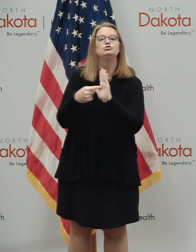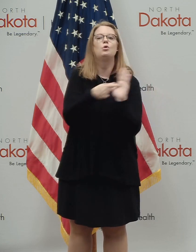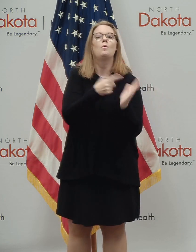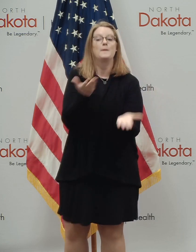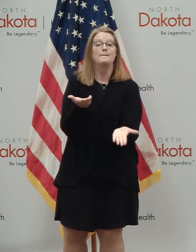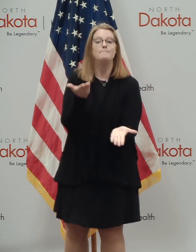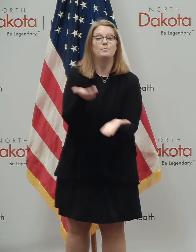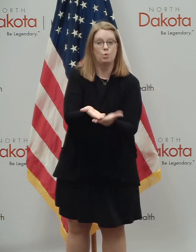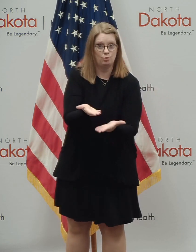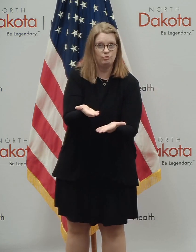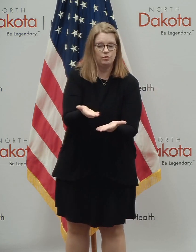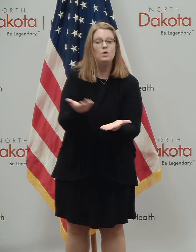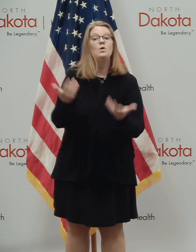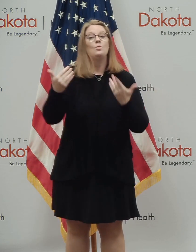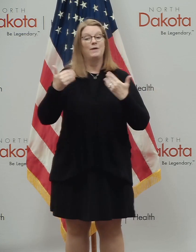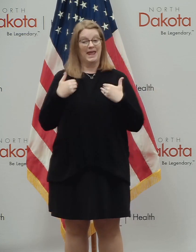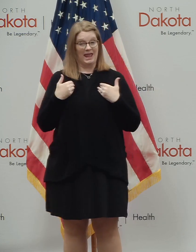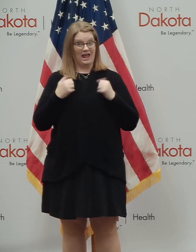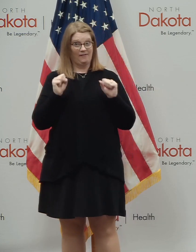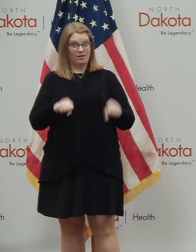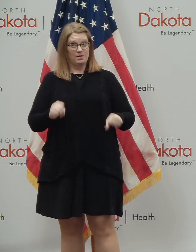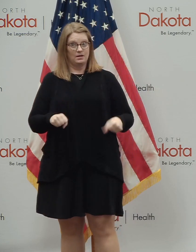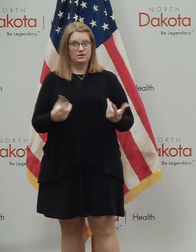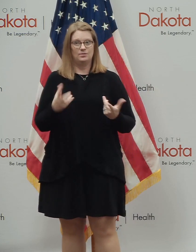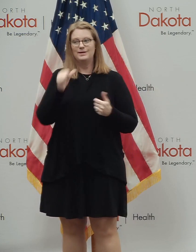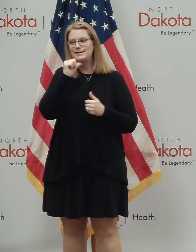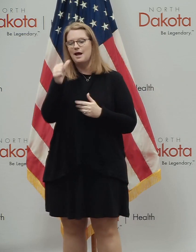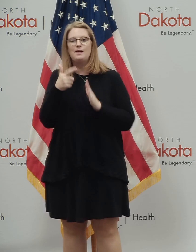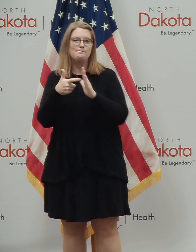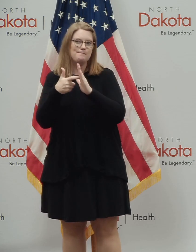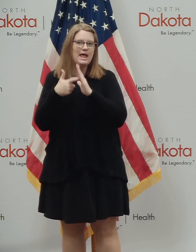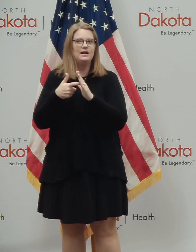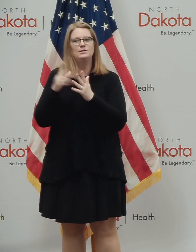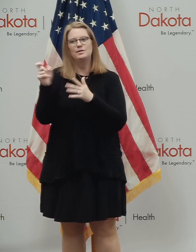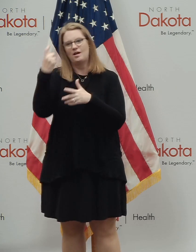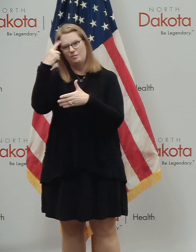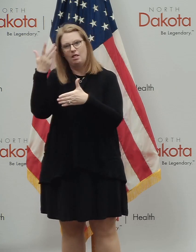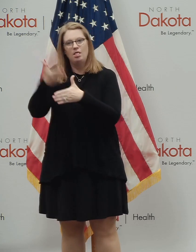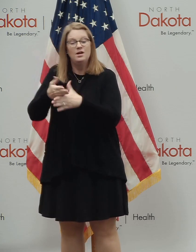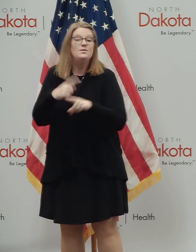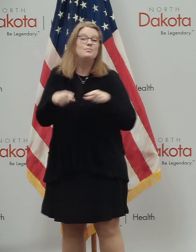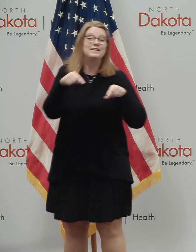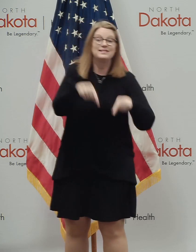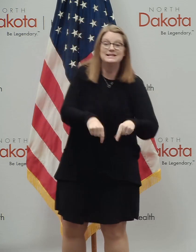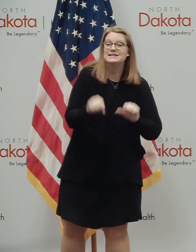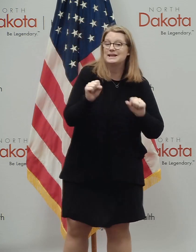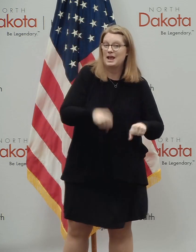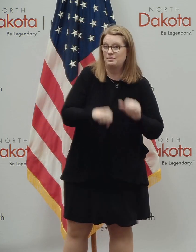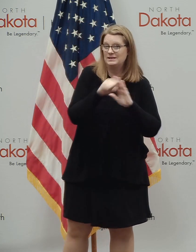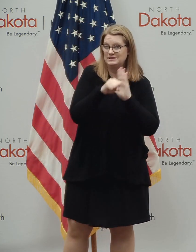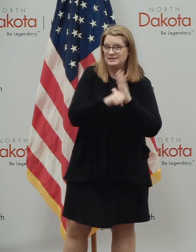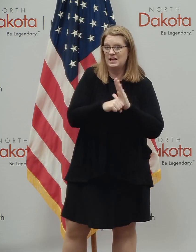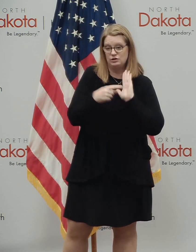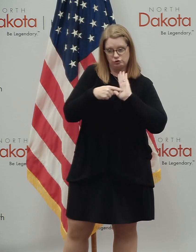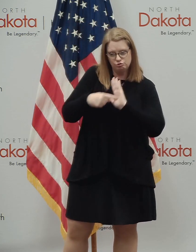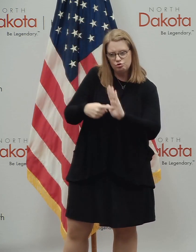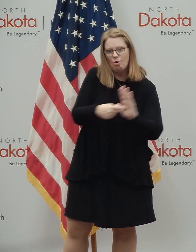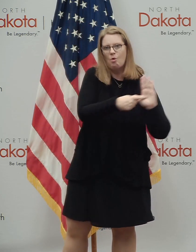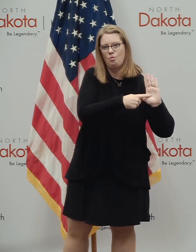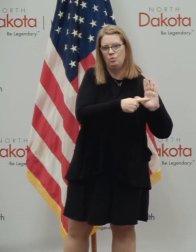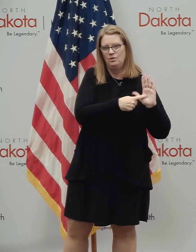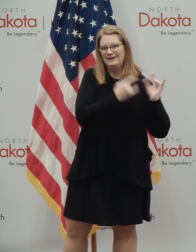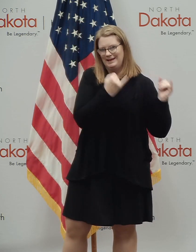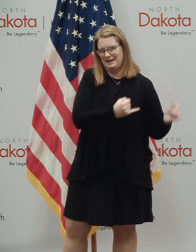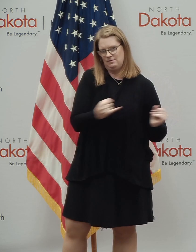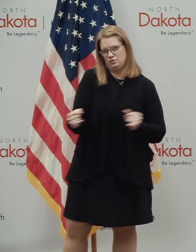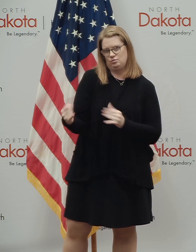have the ability, without government intervention, without mandates, but we really can be a state that's a role model for individual responsibility, that